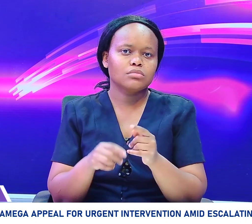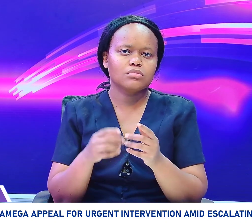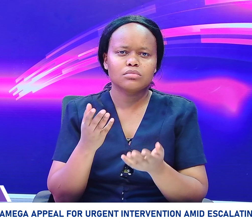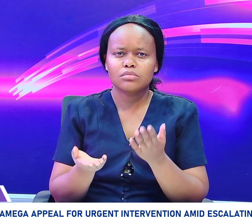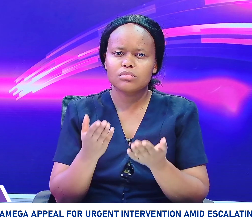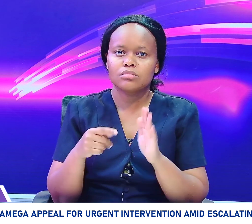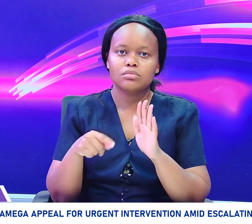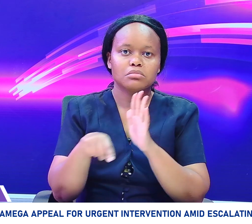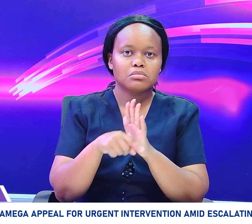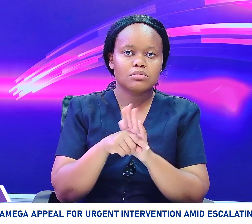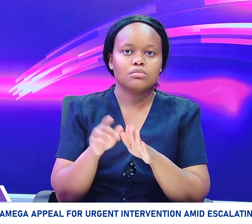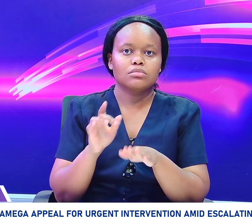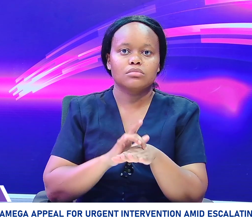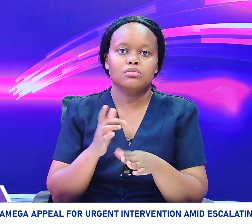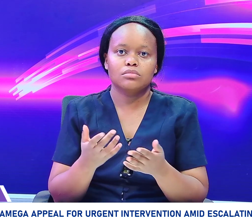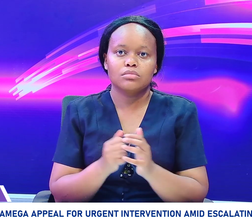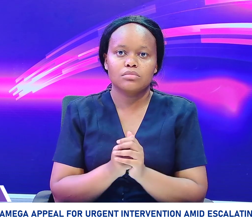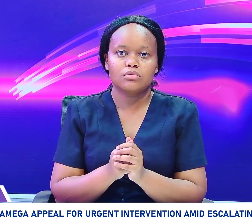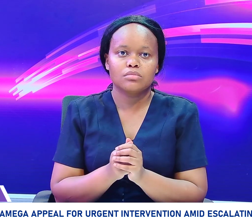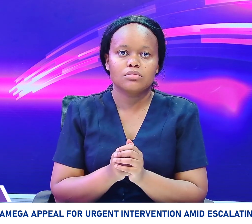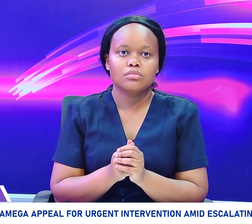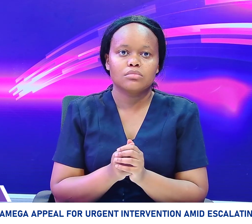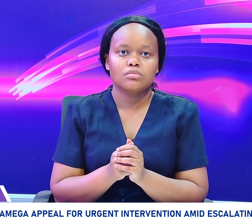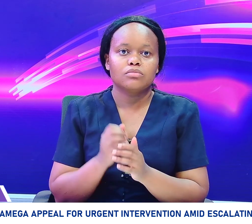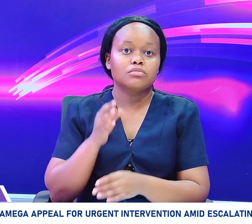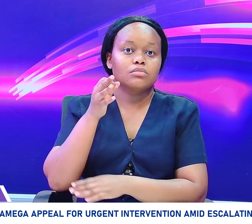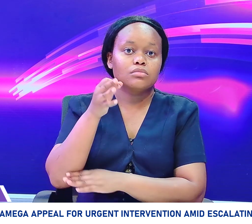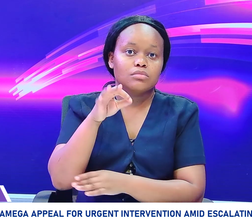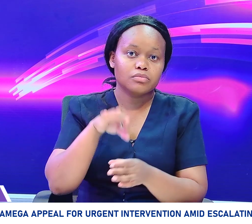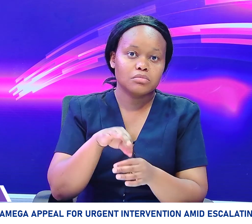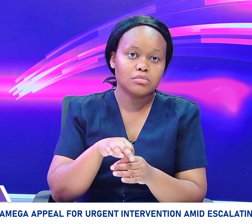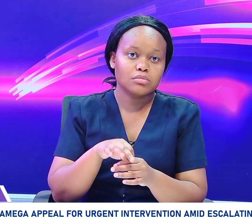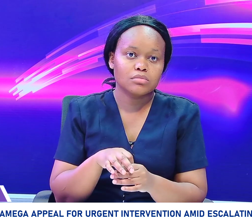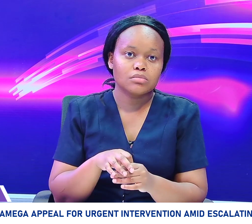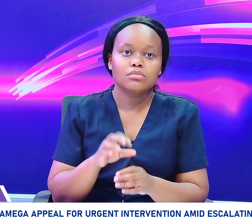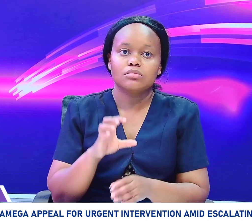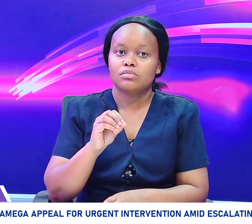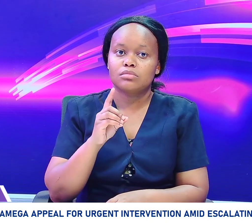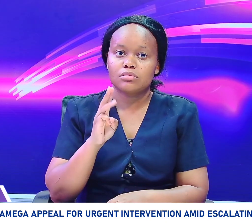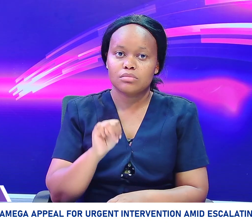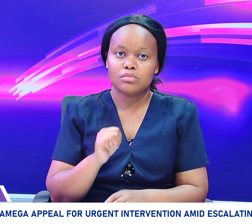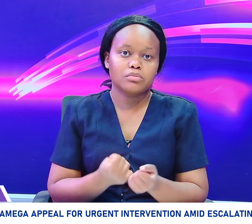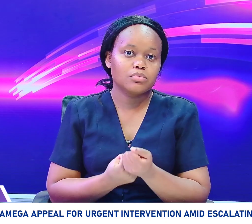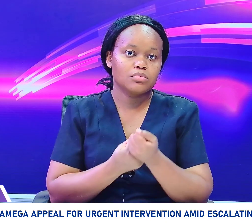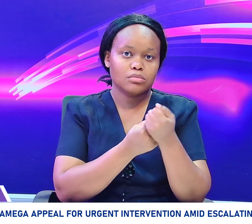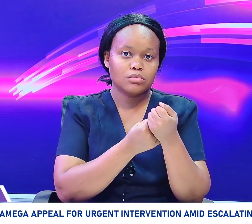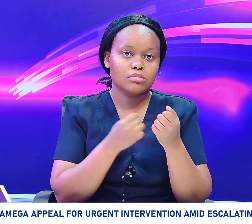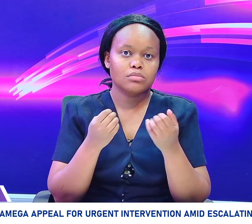division promptly may negatively affect grassroots mobilization and future